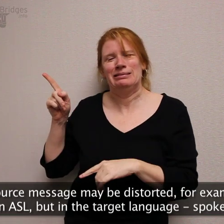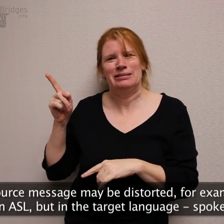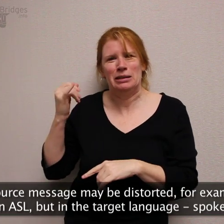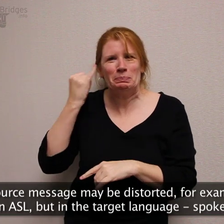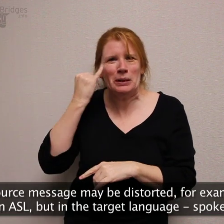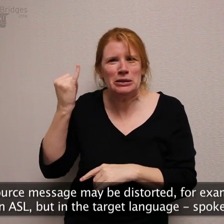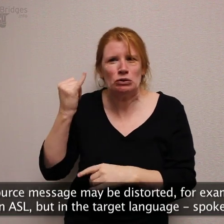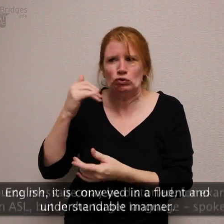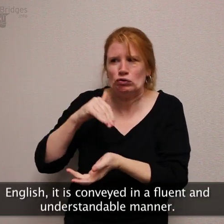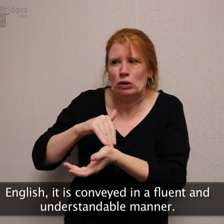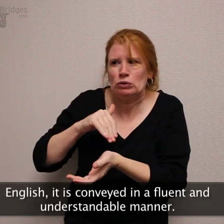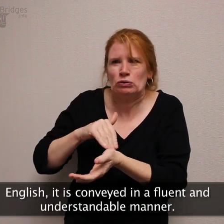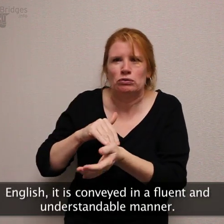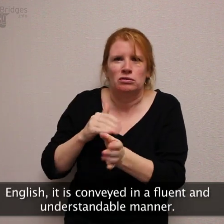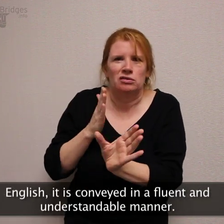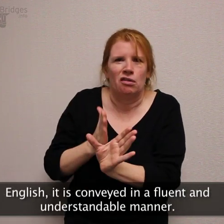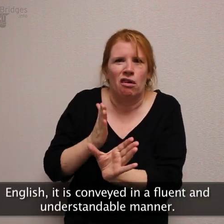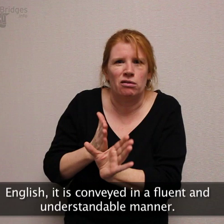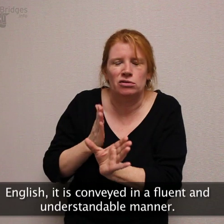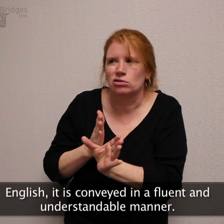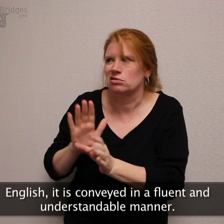or from ASL to English.